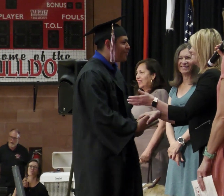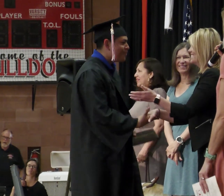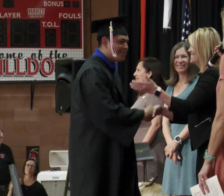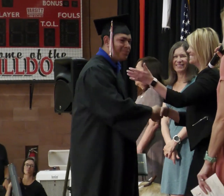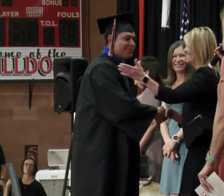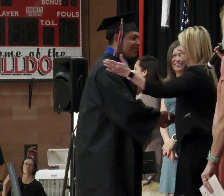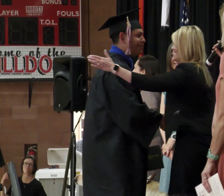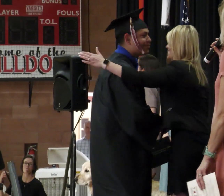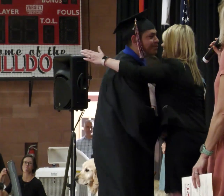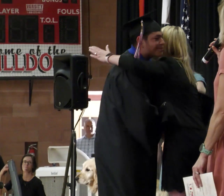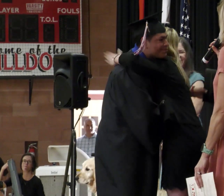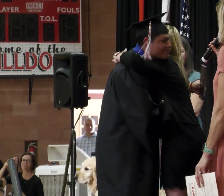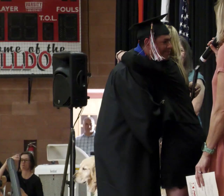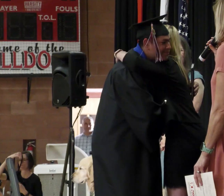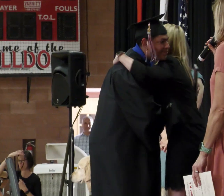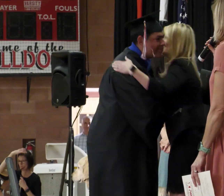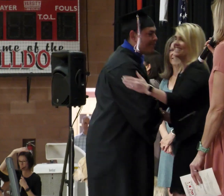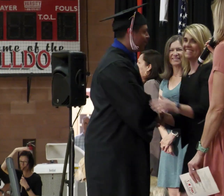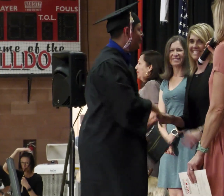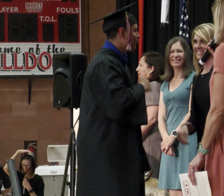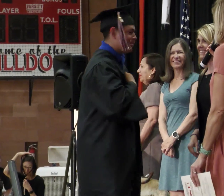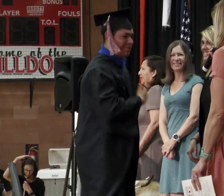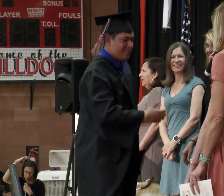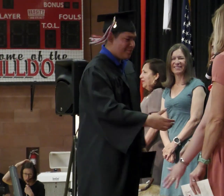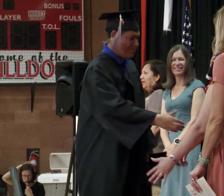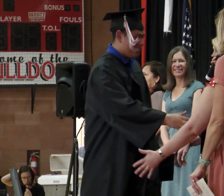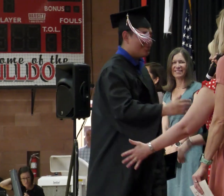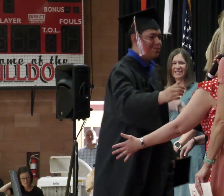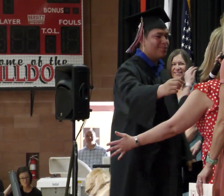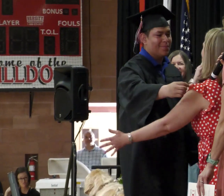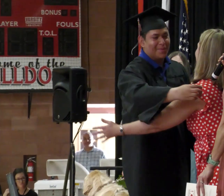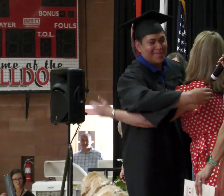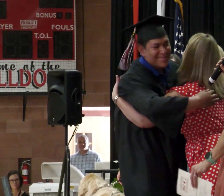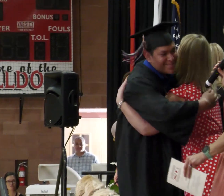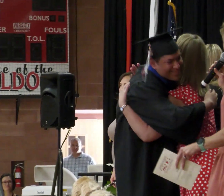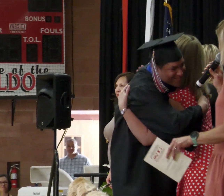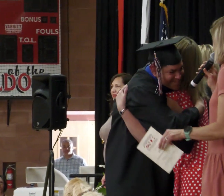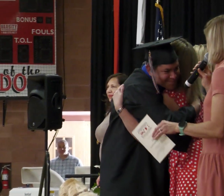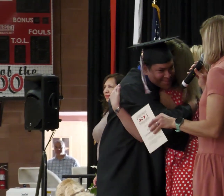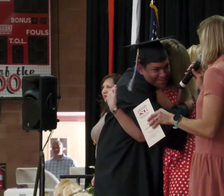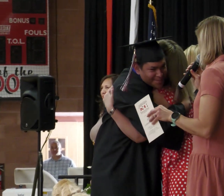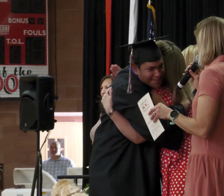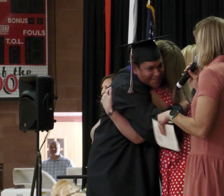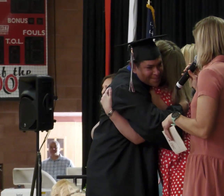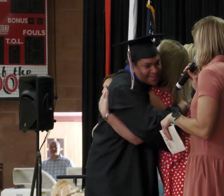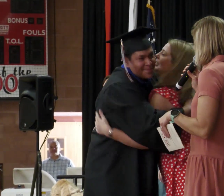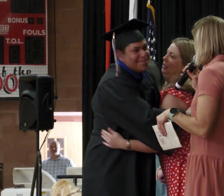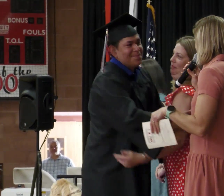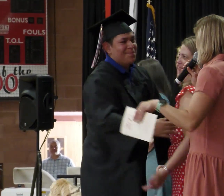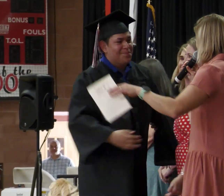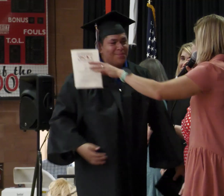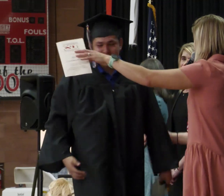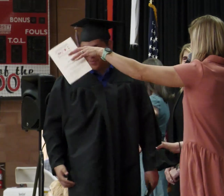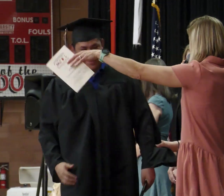Receiving his diploma From Miss Tara Wilkins And giving her a hug Also giving a hug To Miss Huddleston And a big hug To